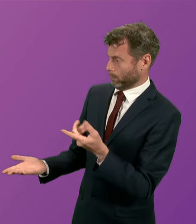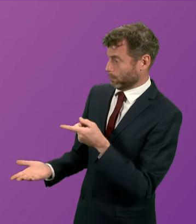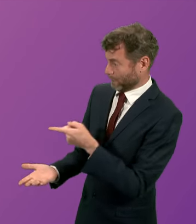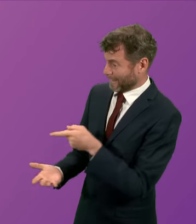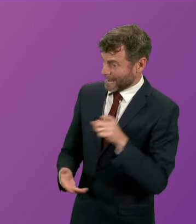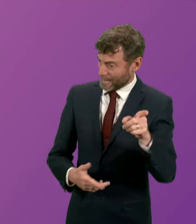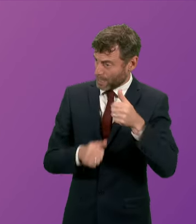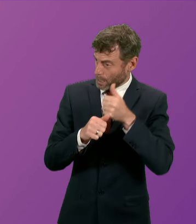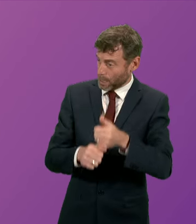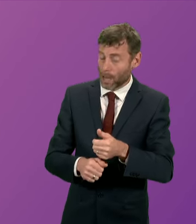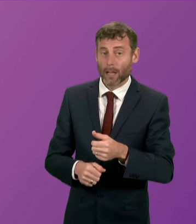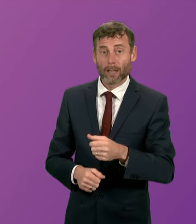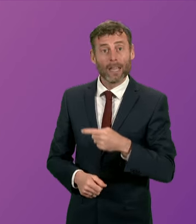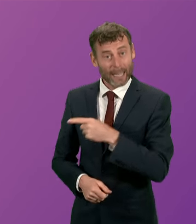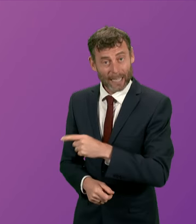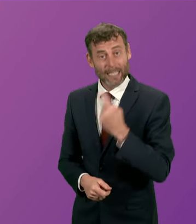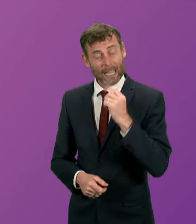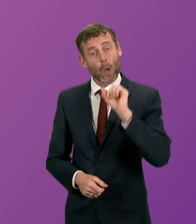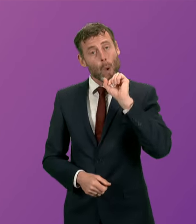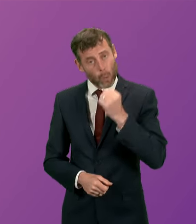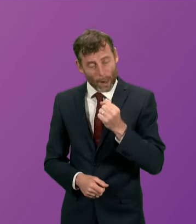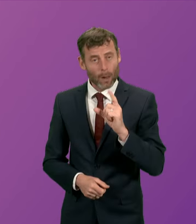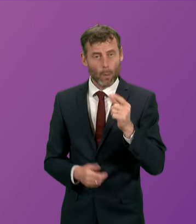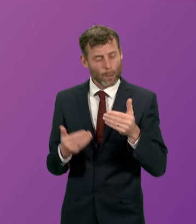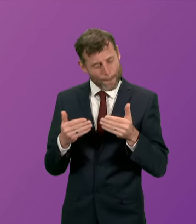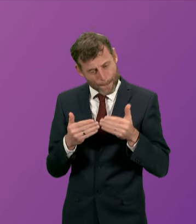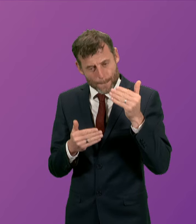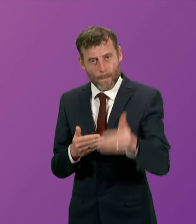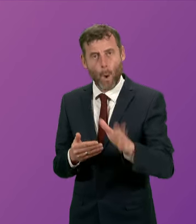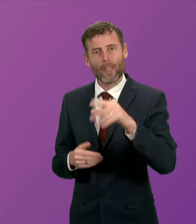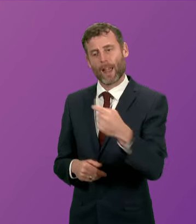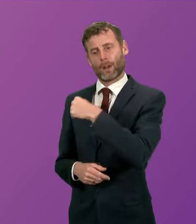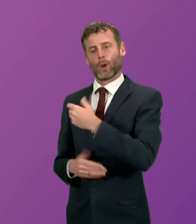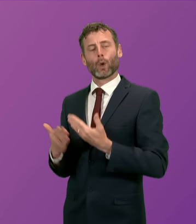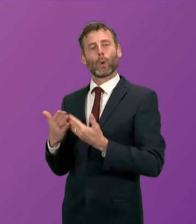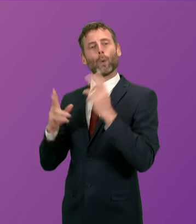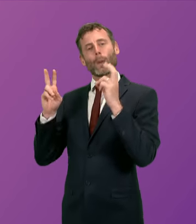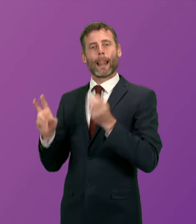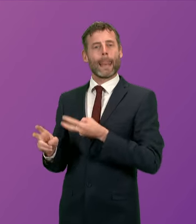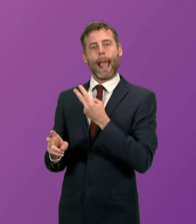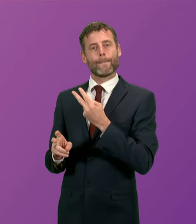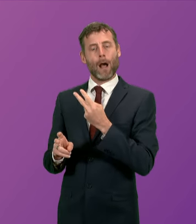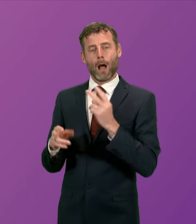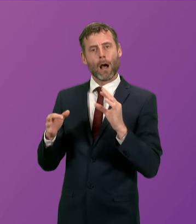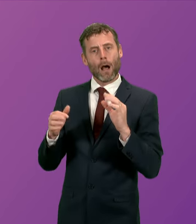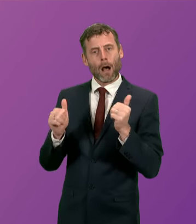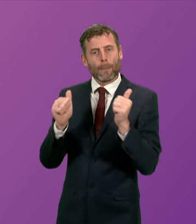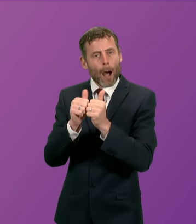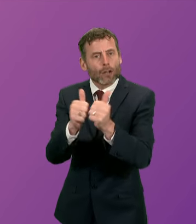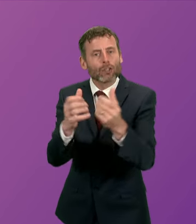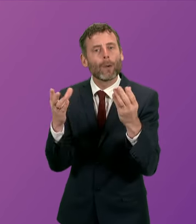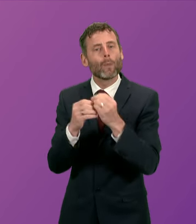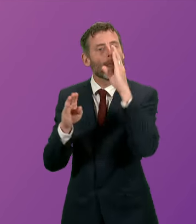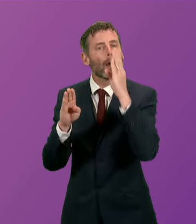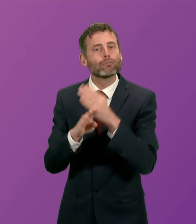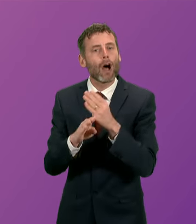go further than New Labour ever did. I want the NHS to form partnerships with the private sector that goes beyond just